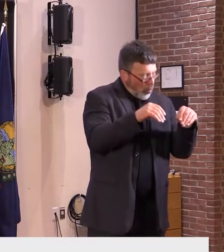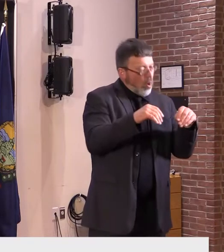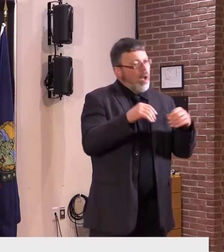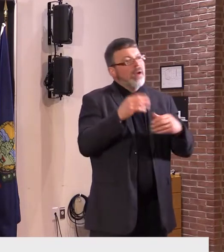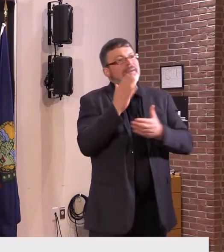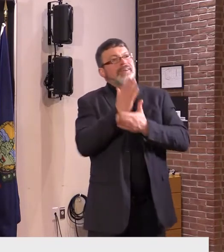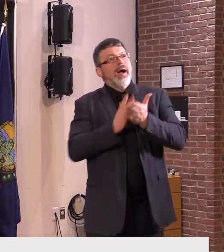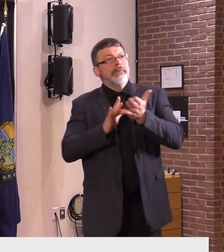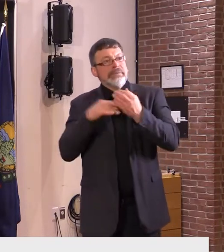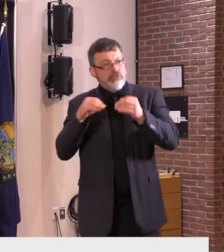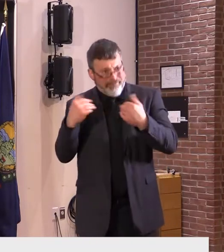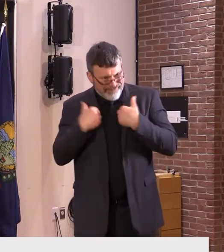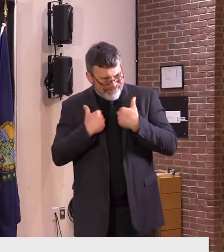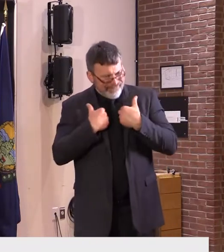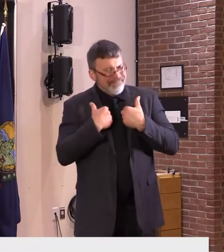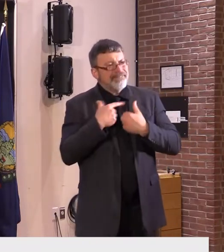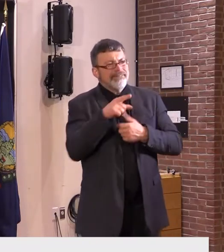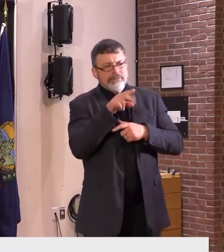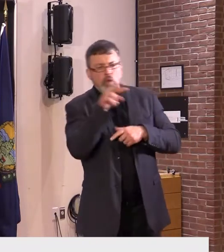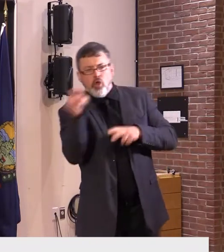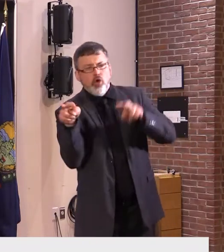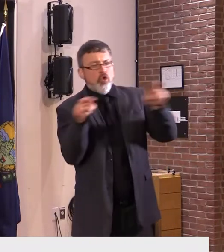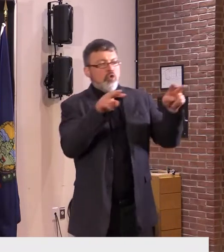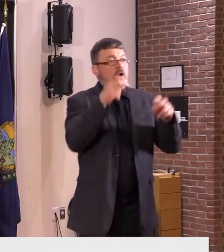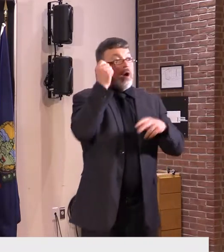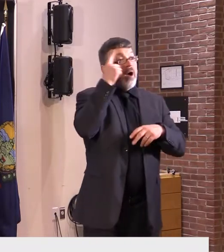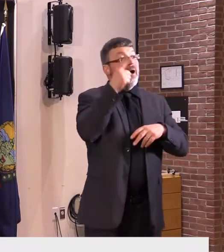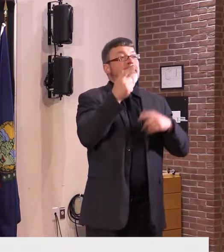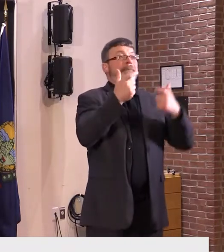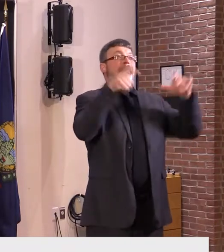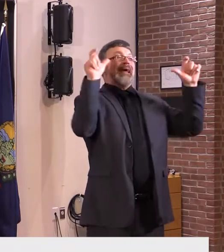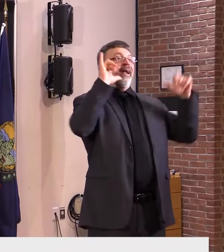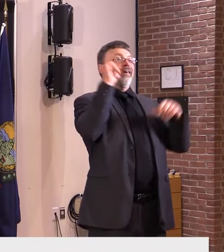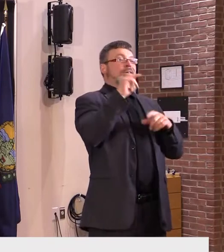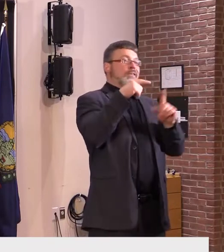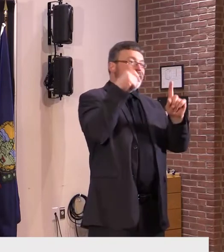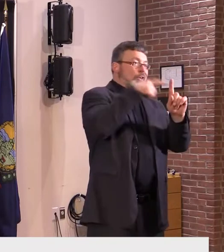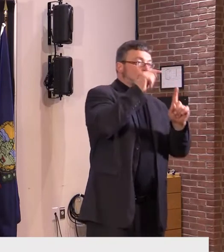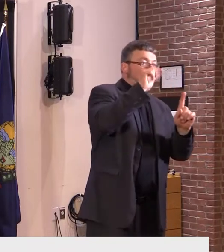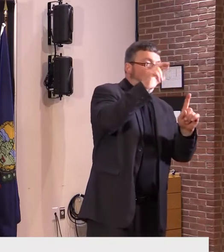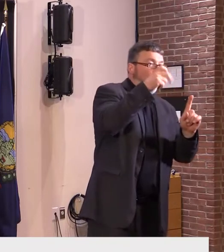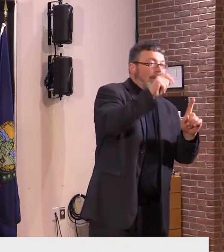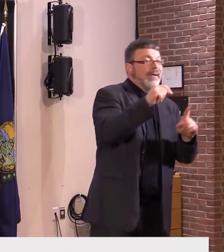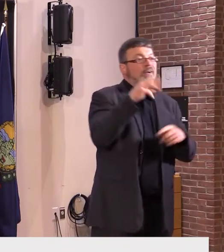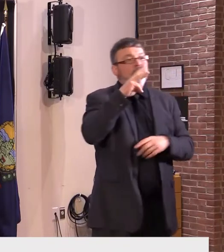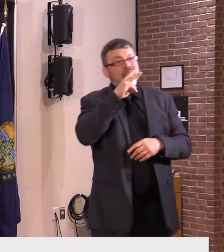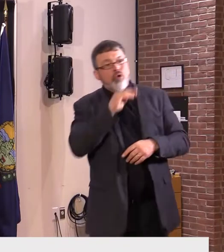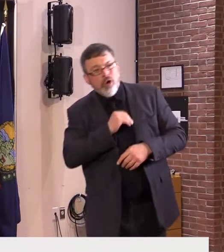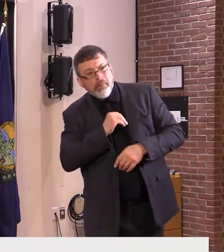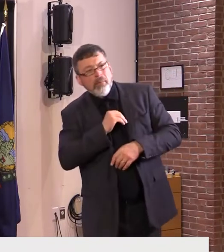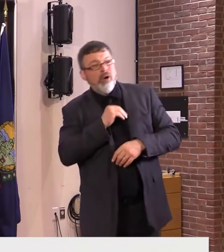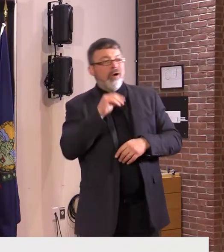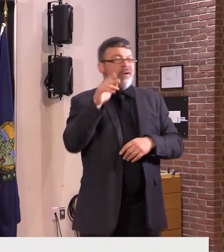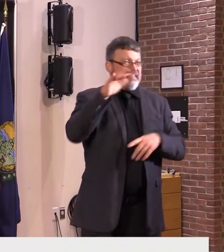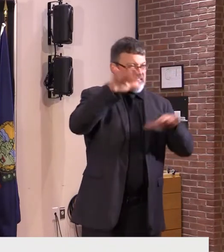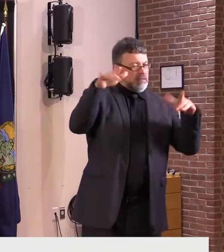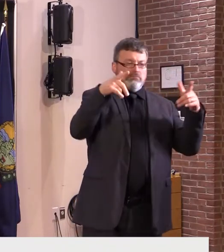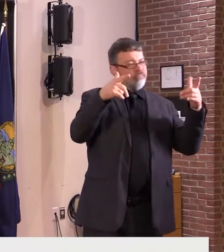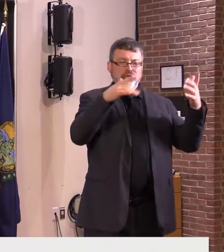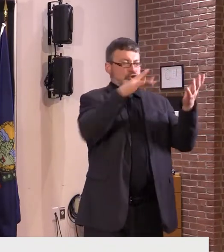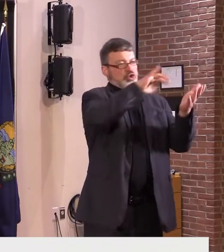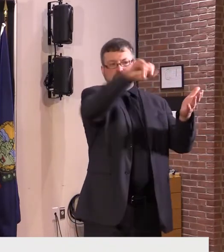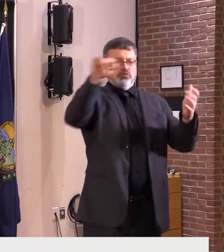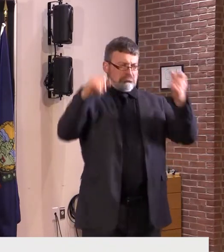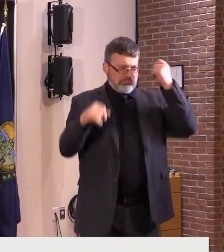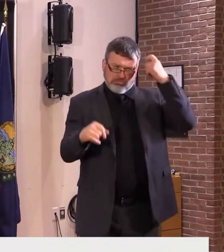in. Critical to the safety of babies, I do want to share some important cautions for people who are responsible for